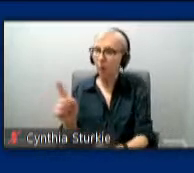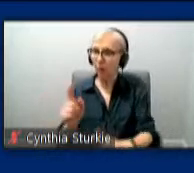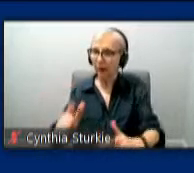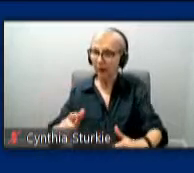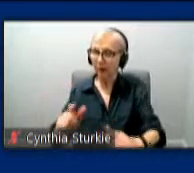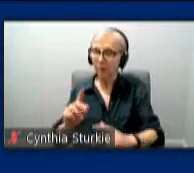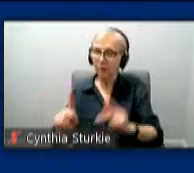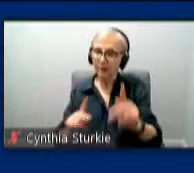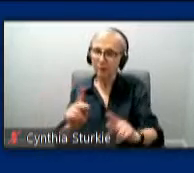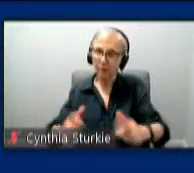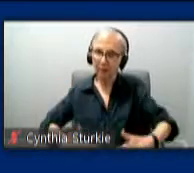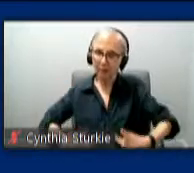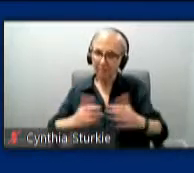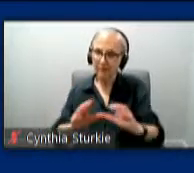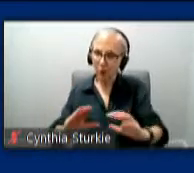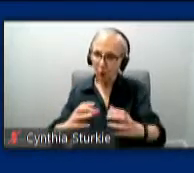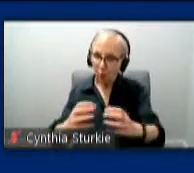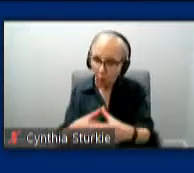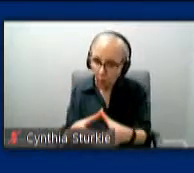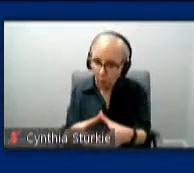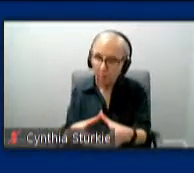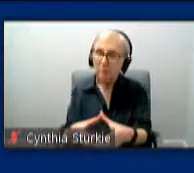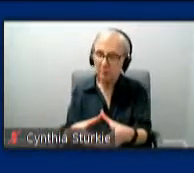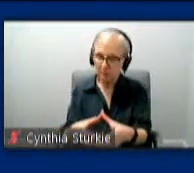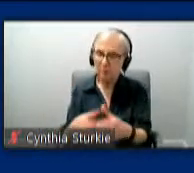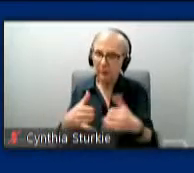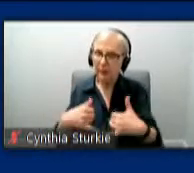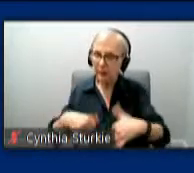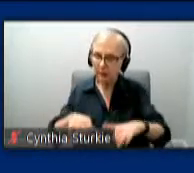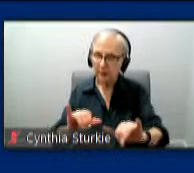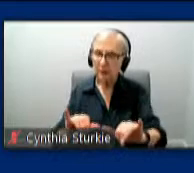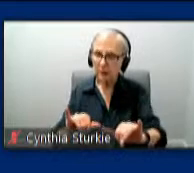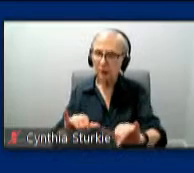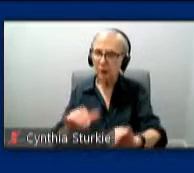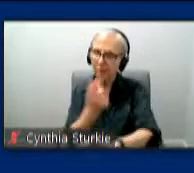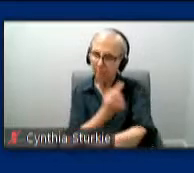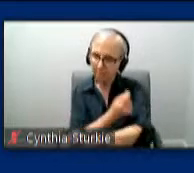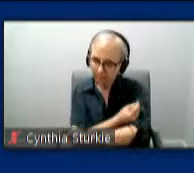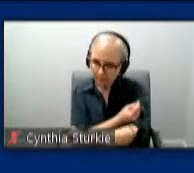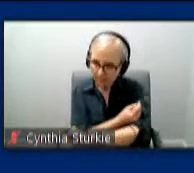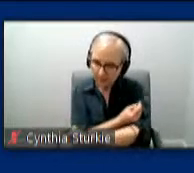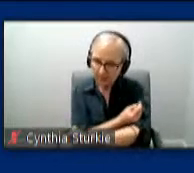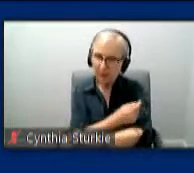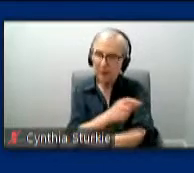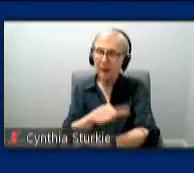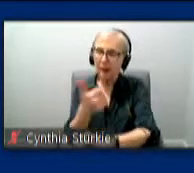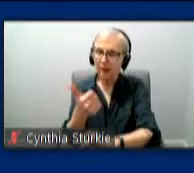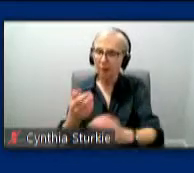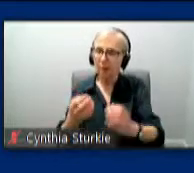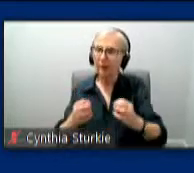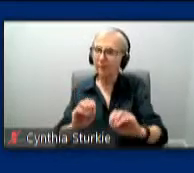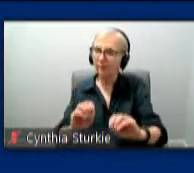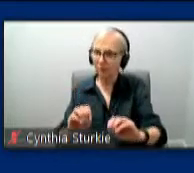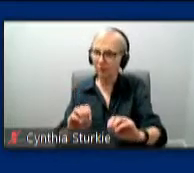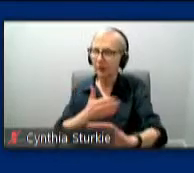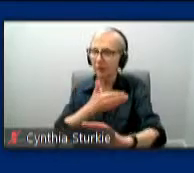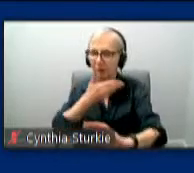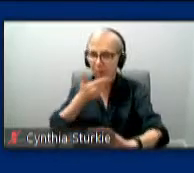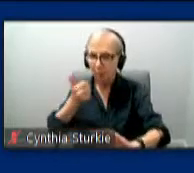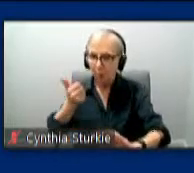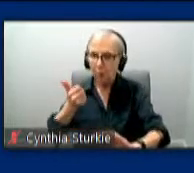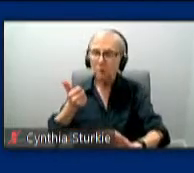settings together. And then obviously we continue our vaccination and other efforts in our most